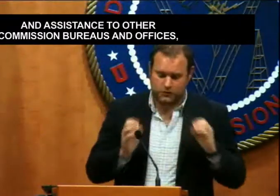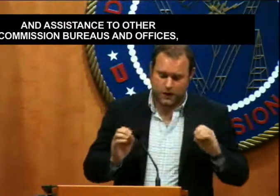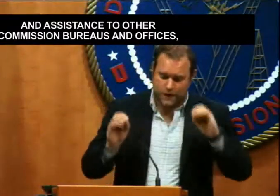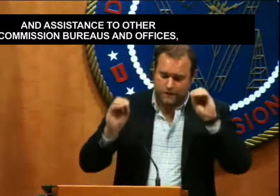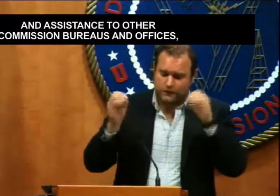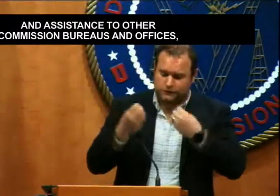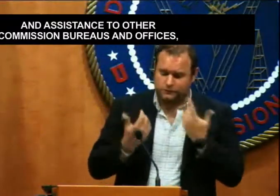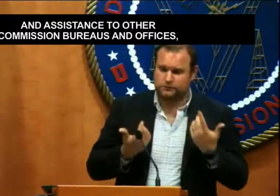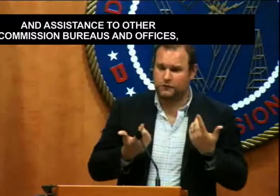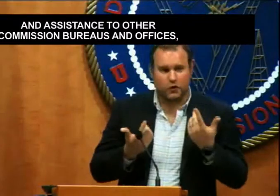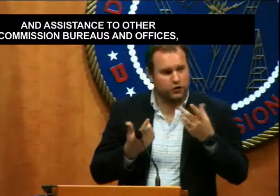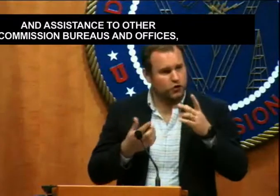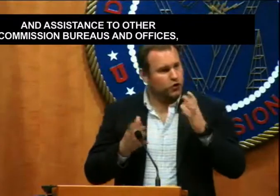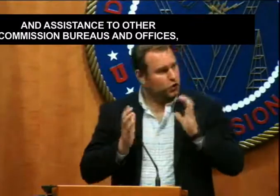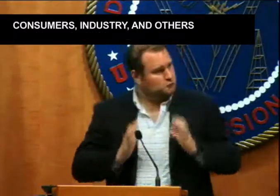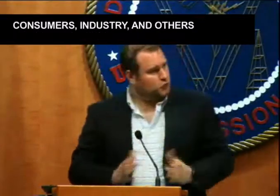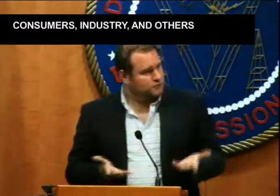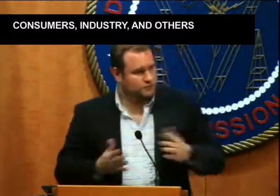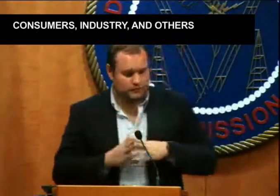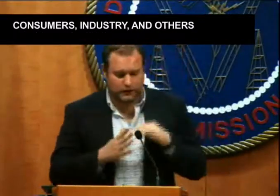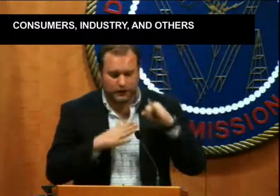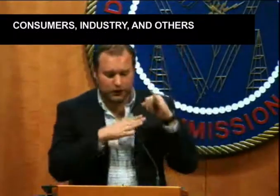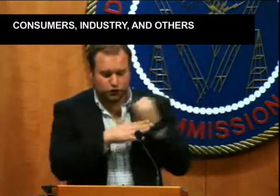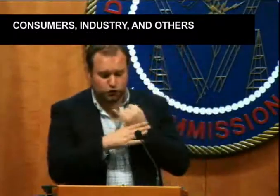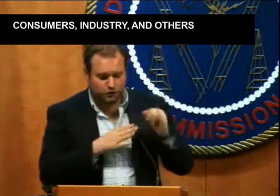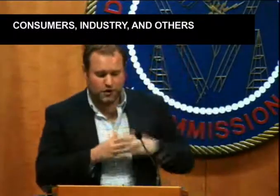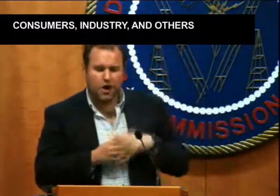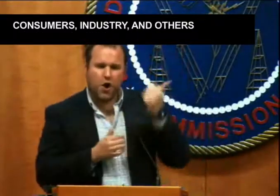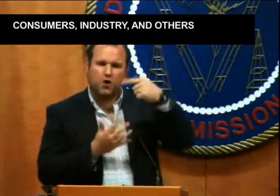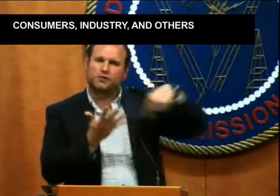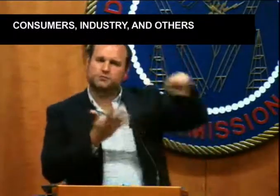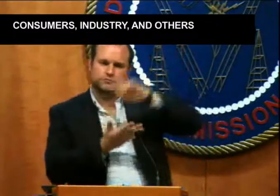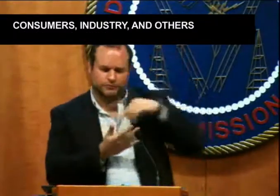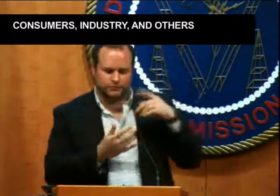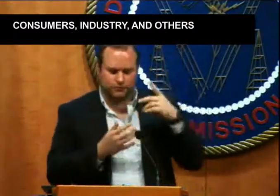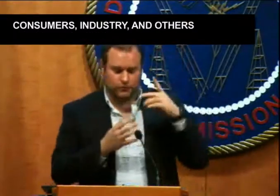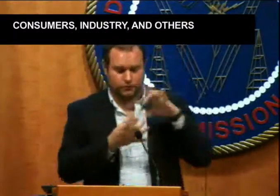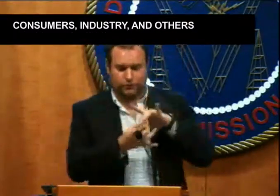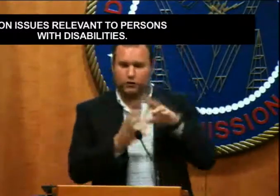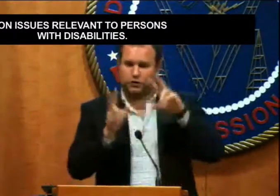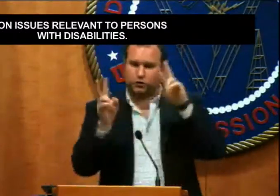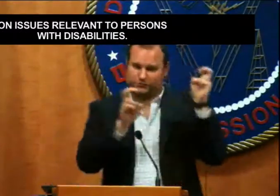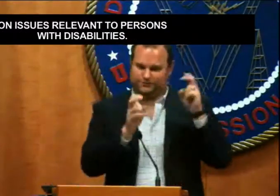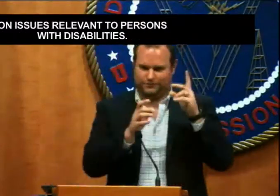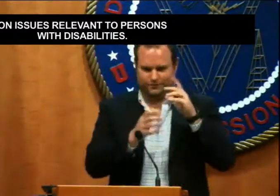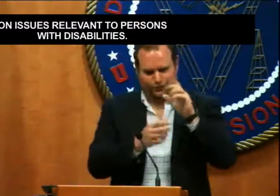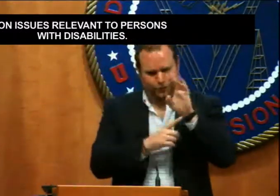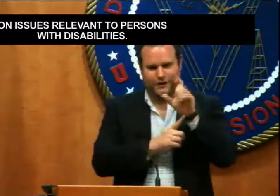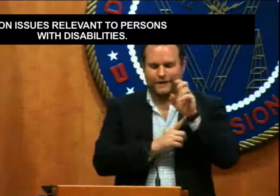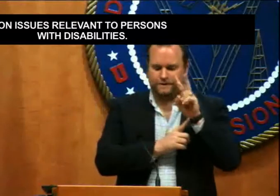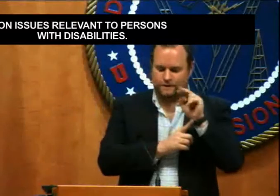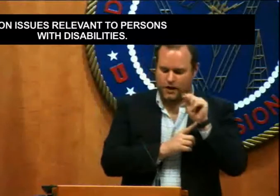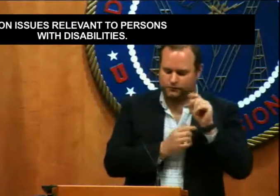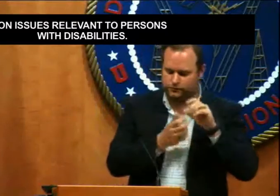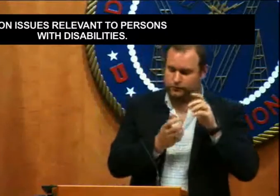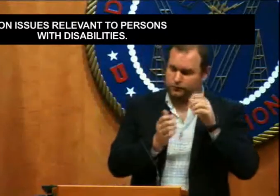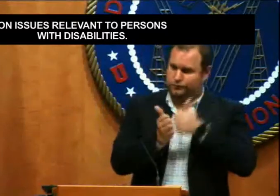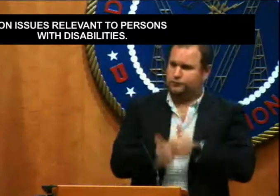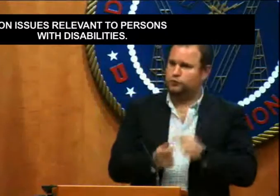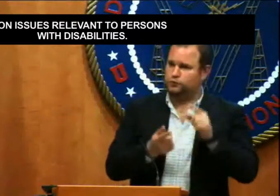offices, consumers, industry, and others on issues relevant to persons with